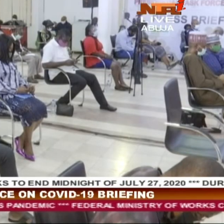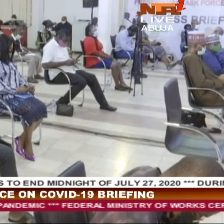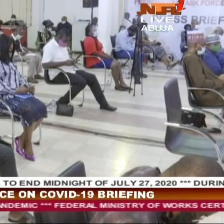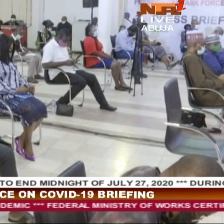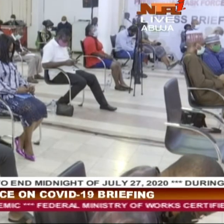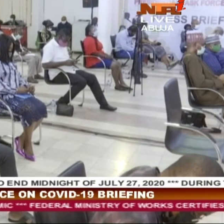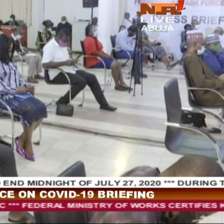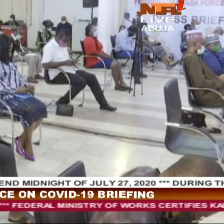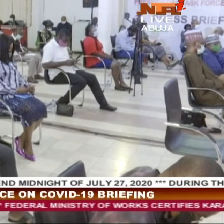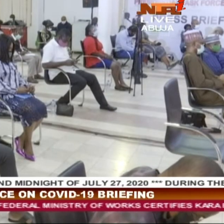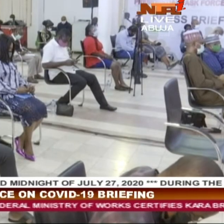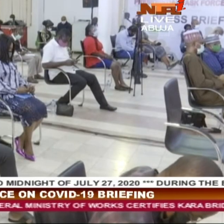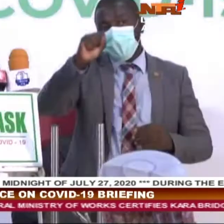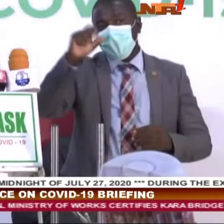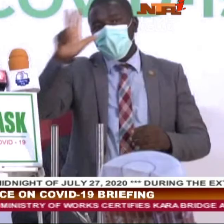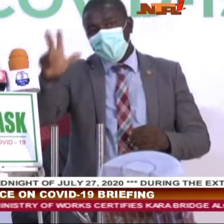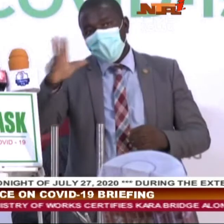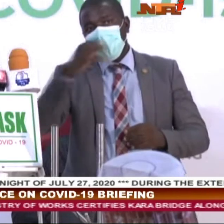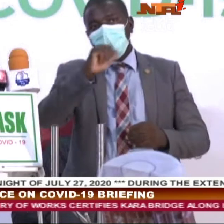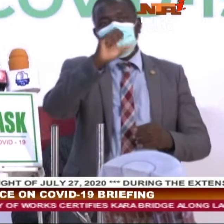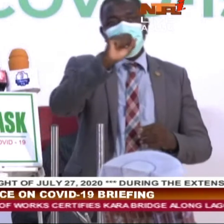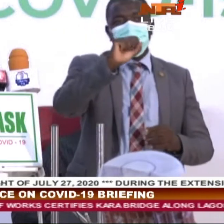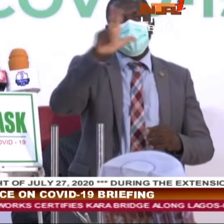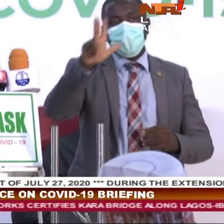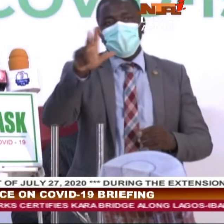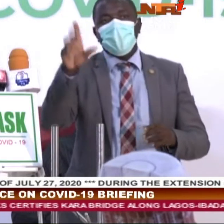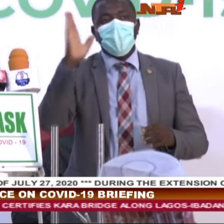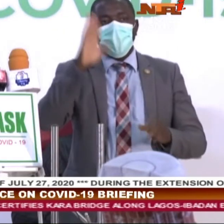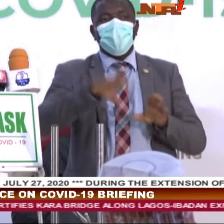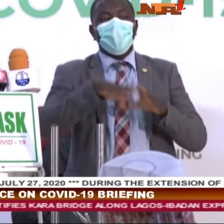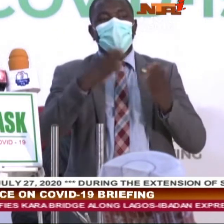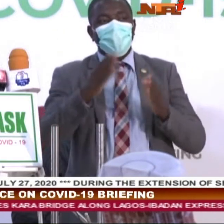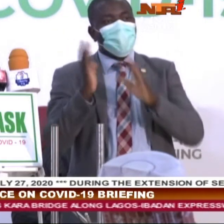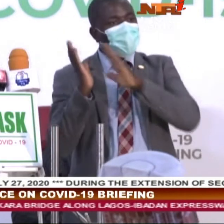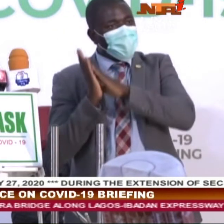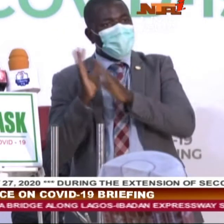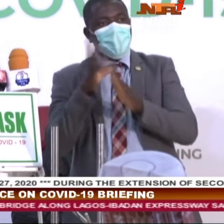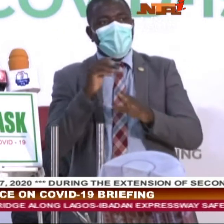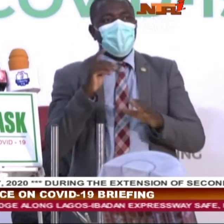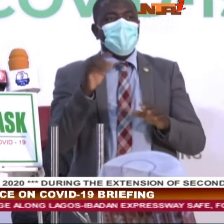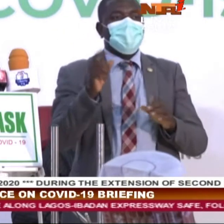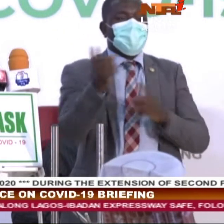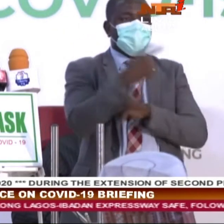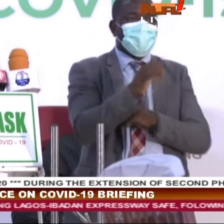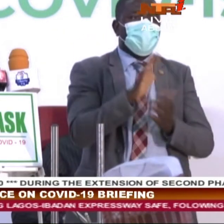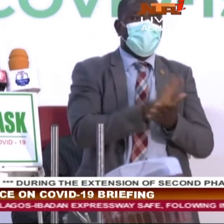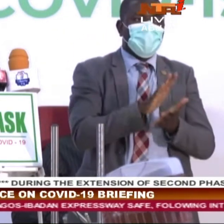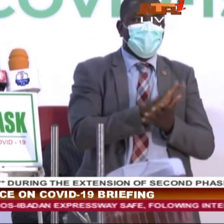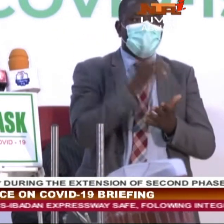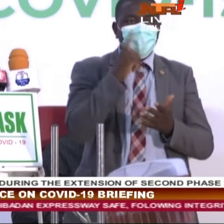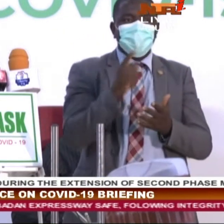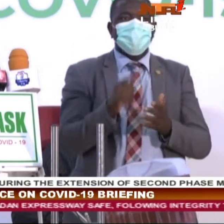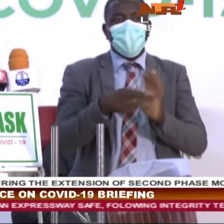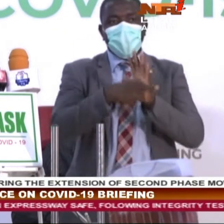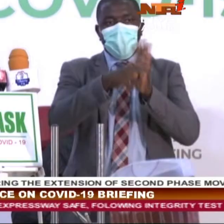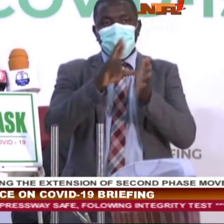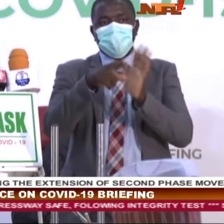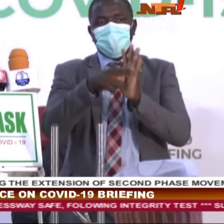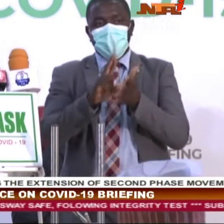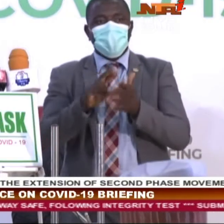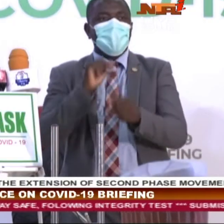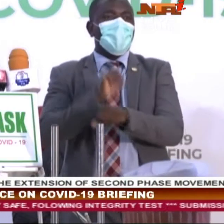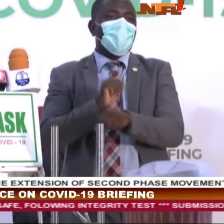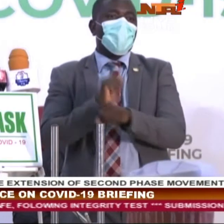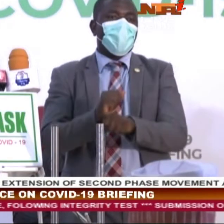and SS3 to resume at both boarding and day schools as soon as possible for intensive revision